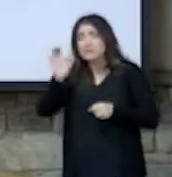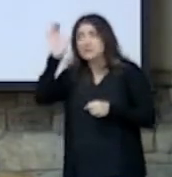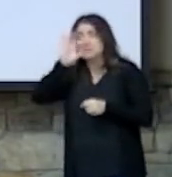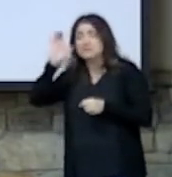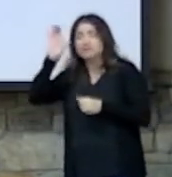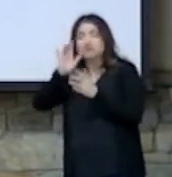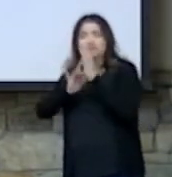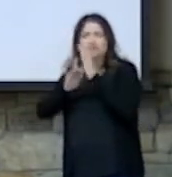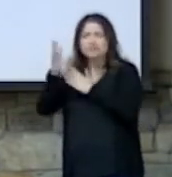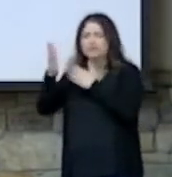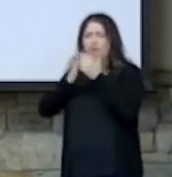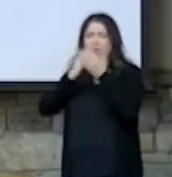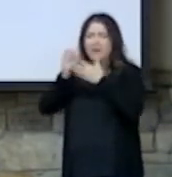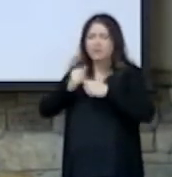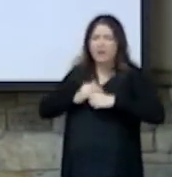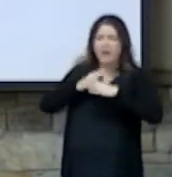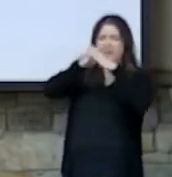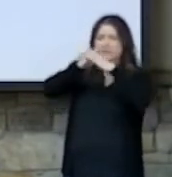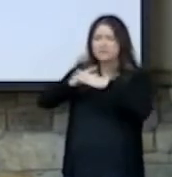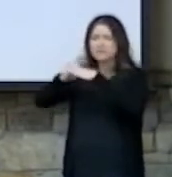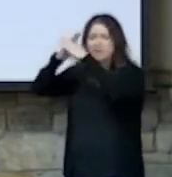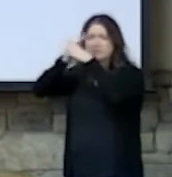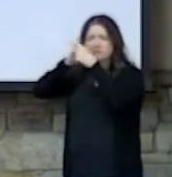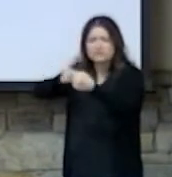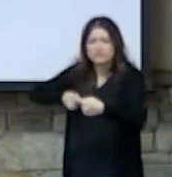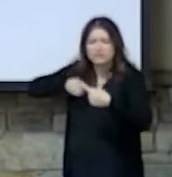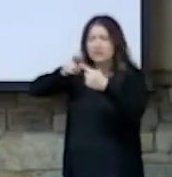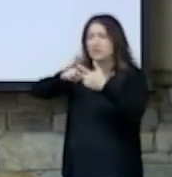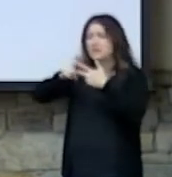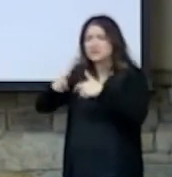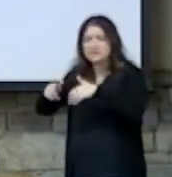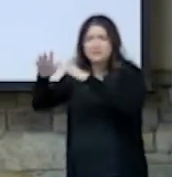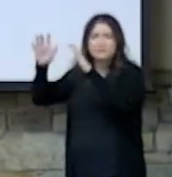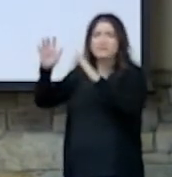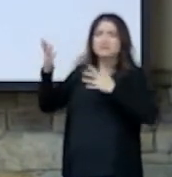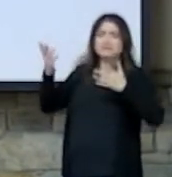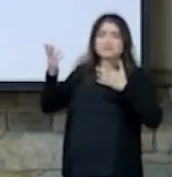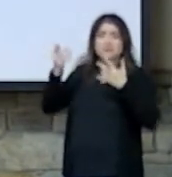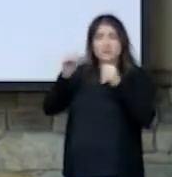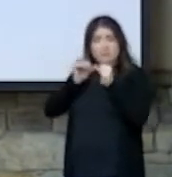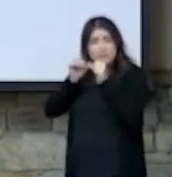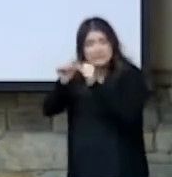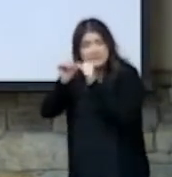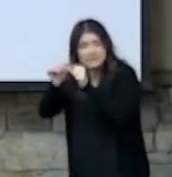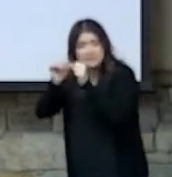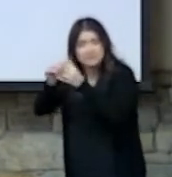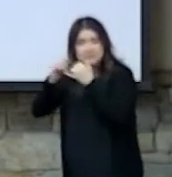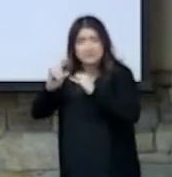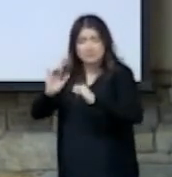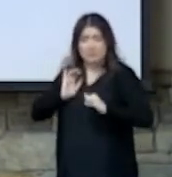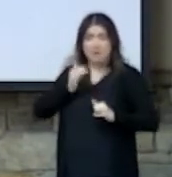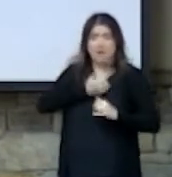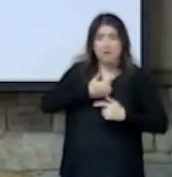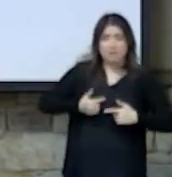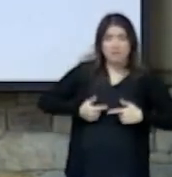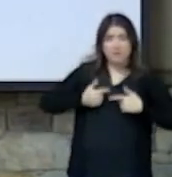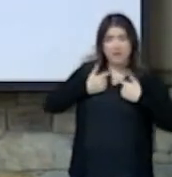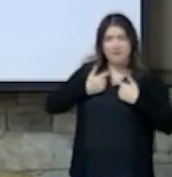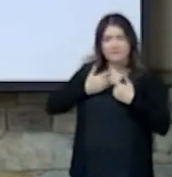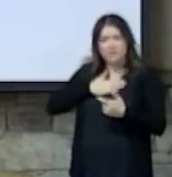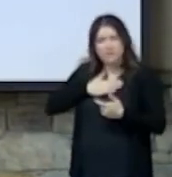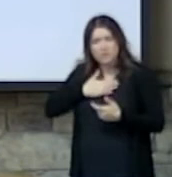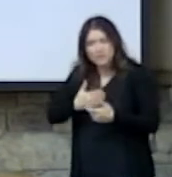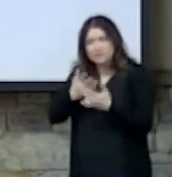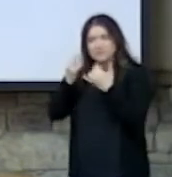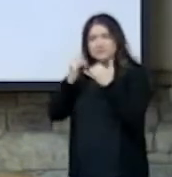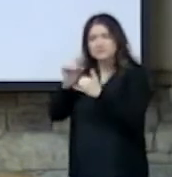matter what the obstacles are, no matter what the sacrifice might be? Are we persistent enough in our lives to seek